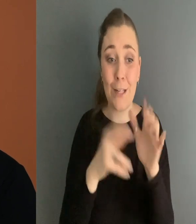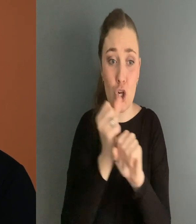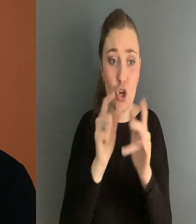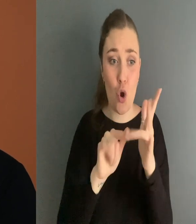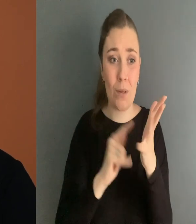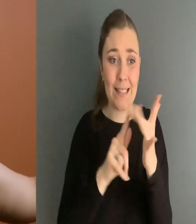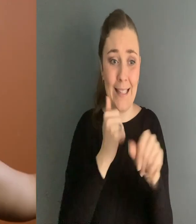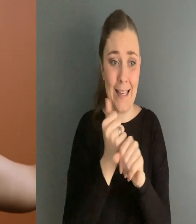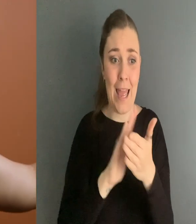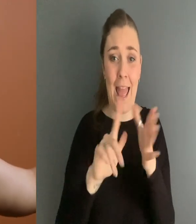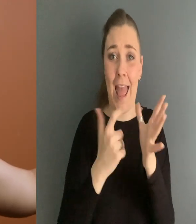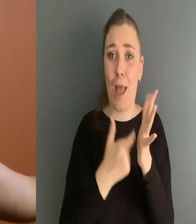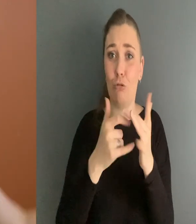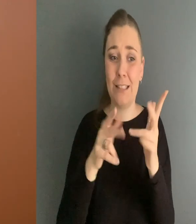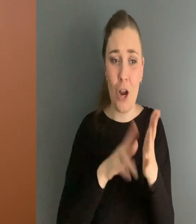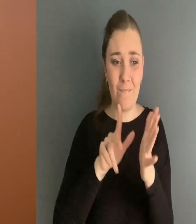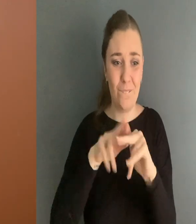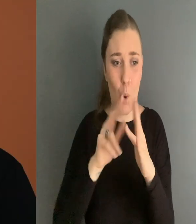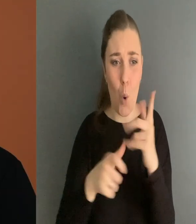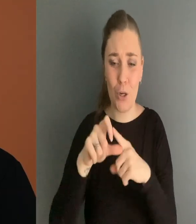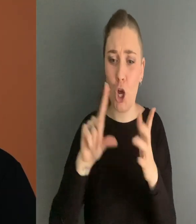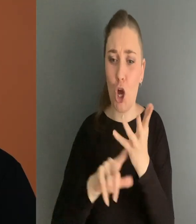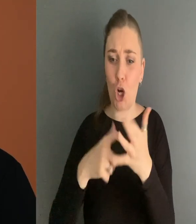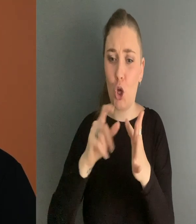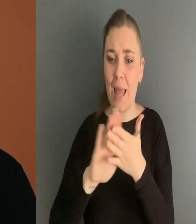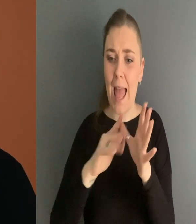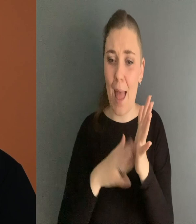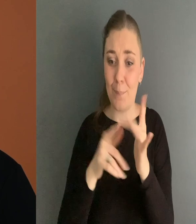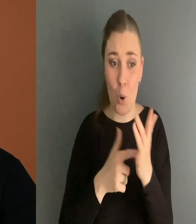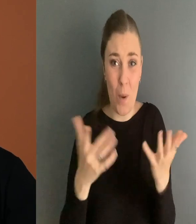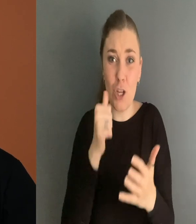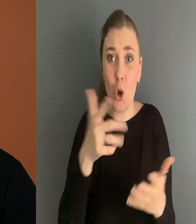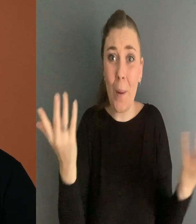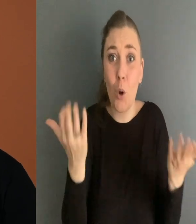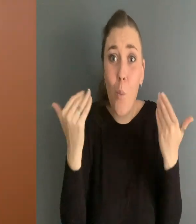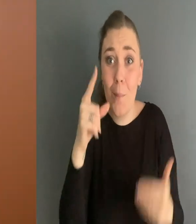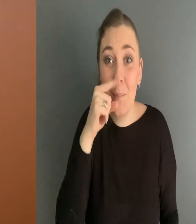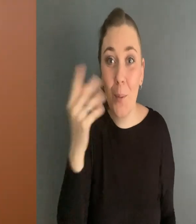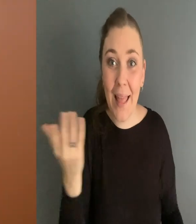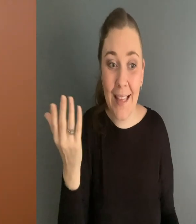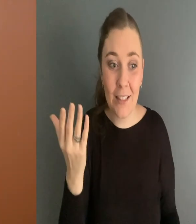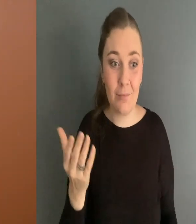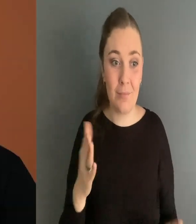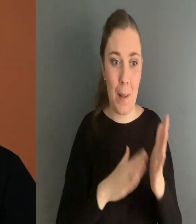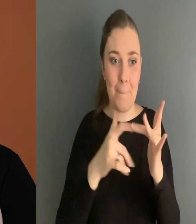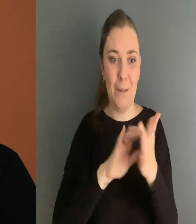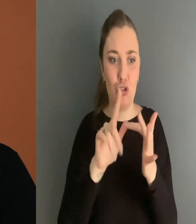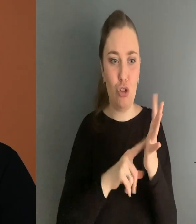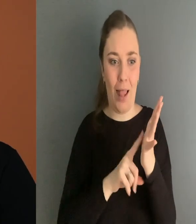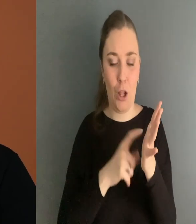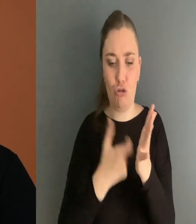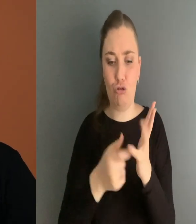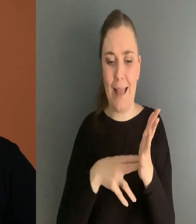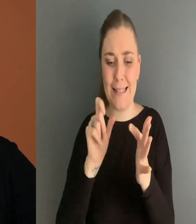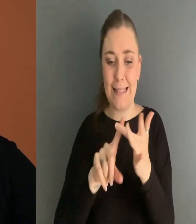Harrison Ford, Luke Hamill, where's you know the cool people Mitchell Runcie, myself.